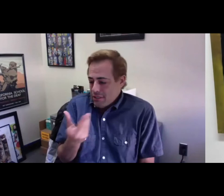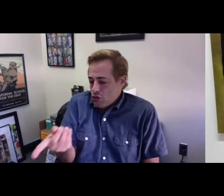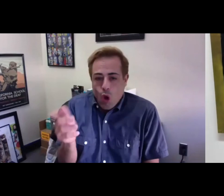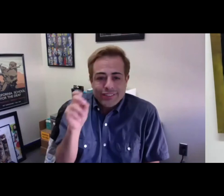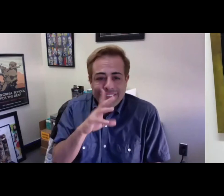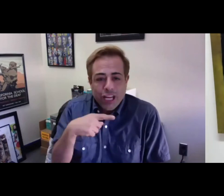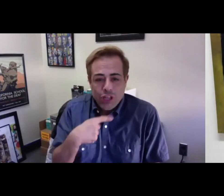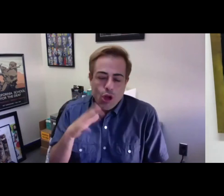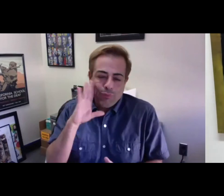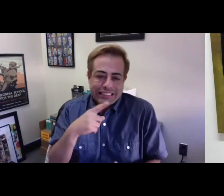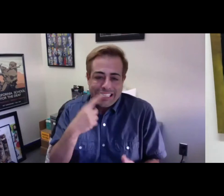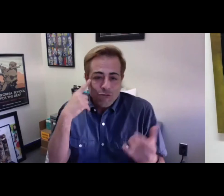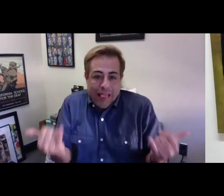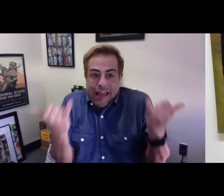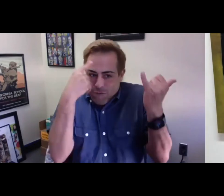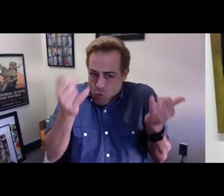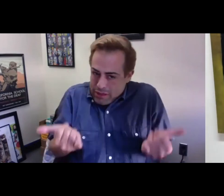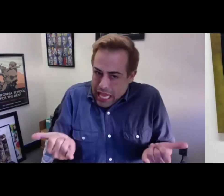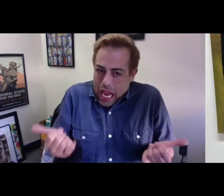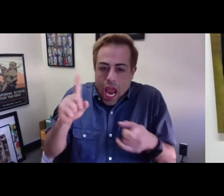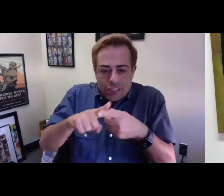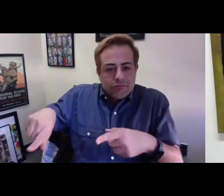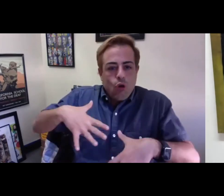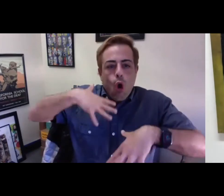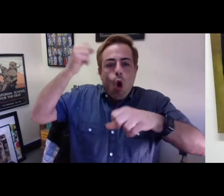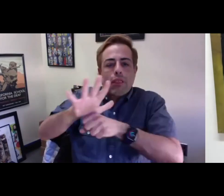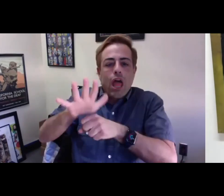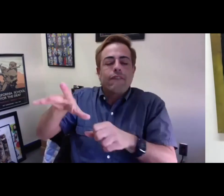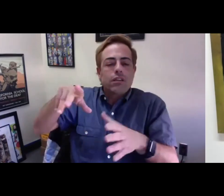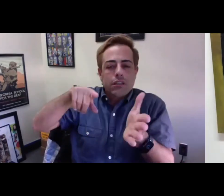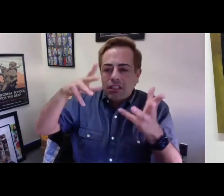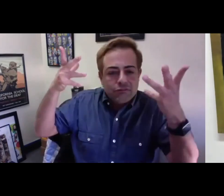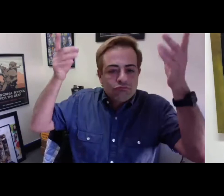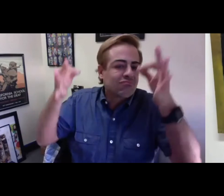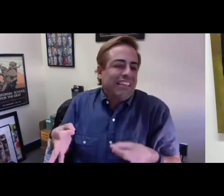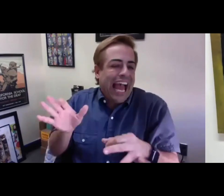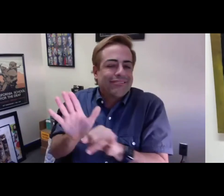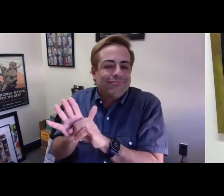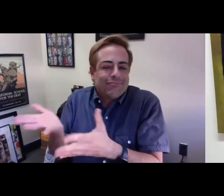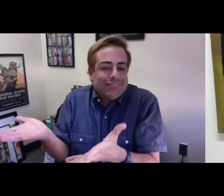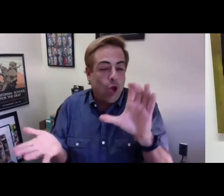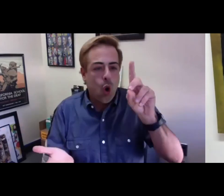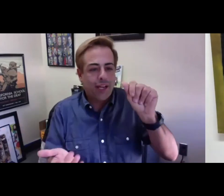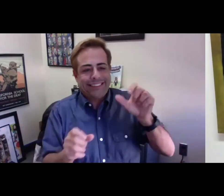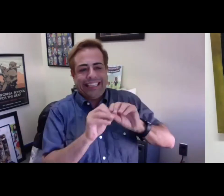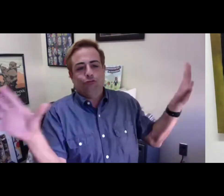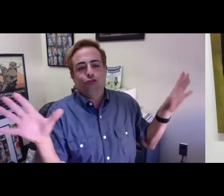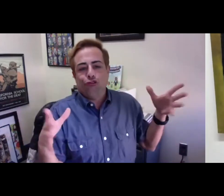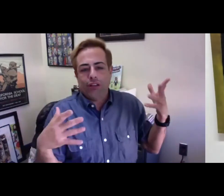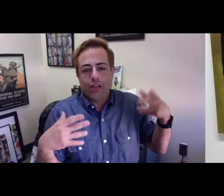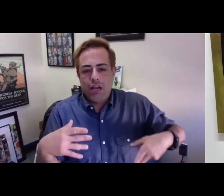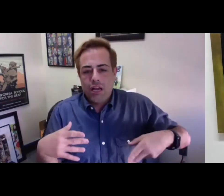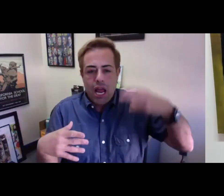Black deaf person or a Jewish Black person. So I would say for now, right now, until they're old enough, they can kind